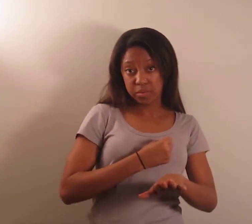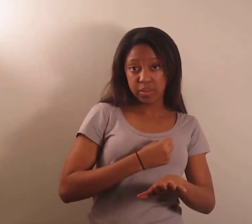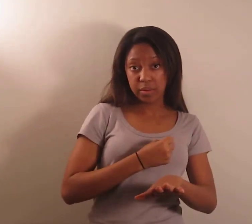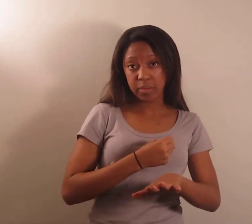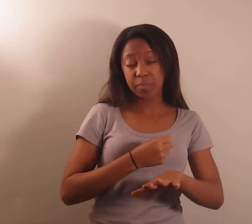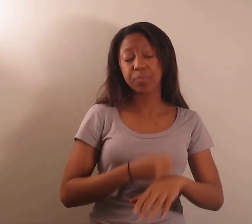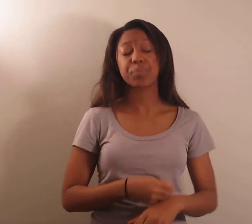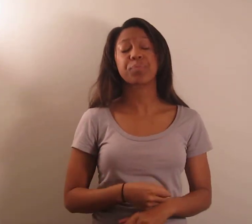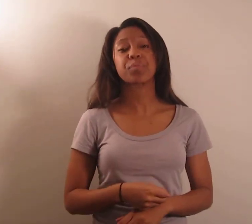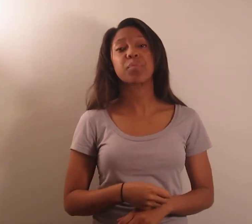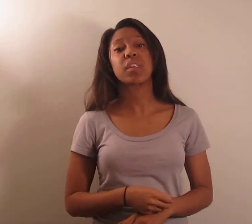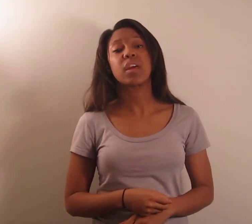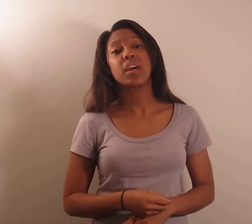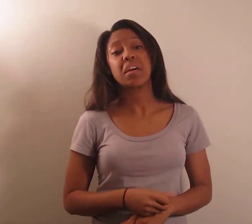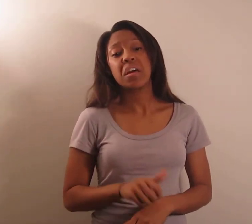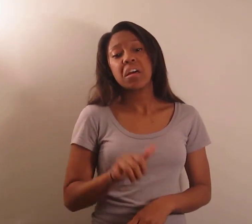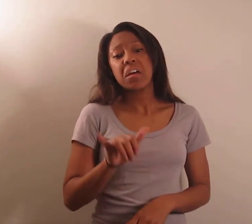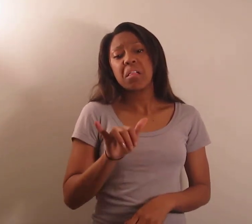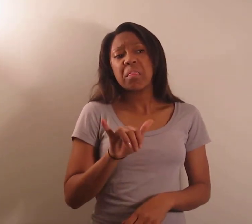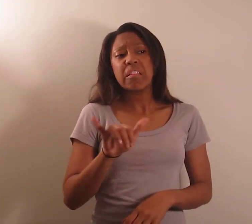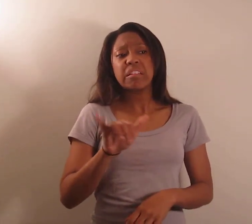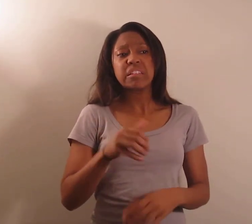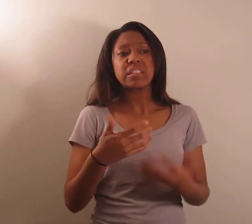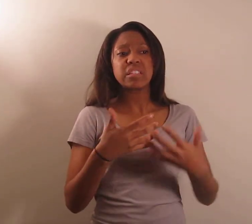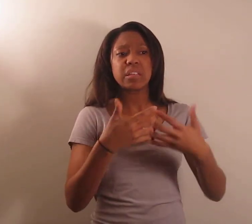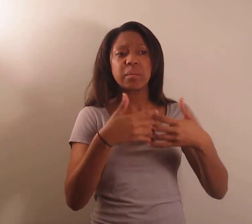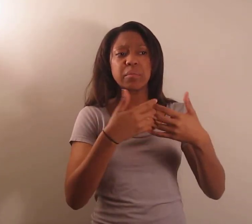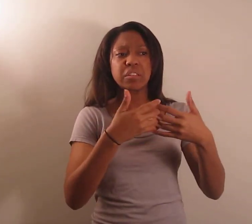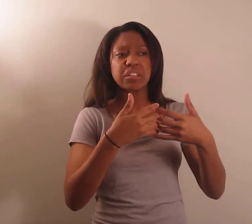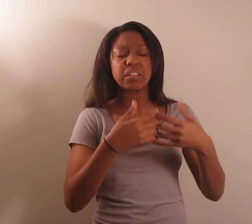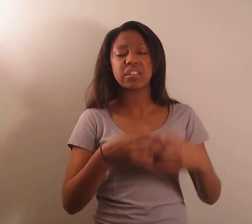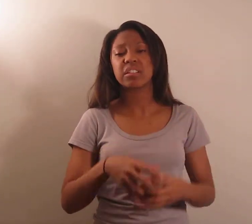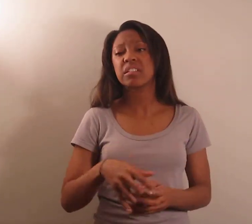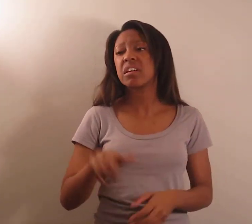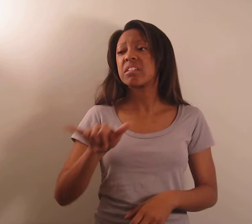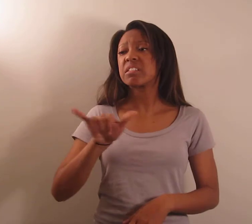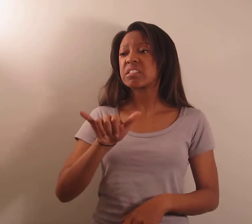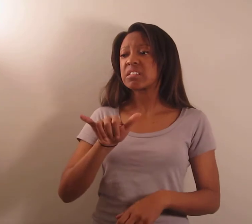The same machines, the same surroundings.